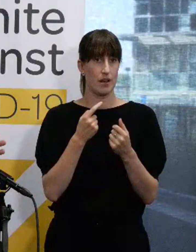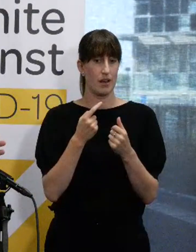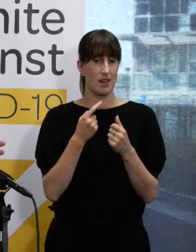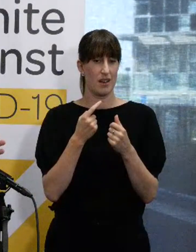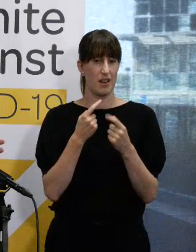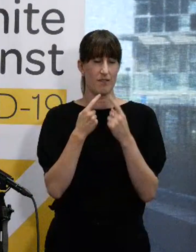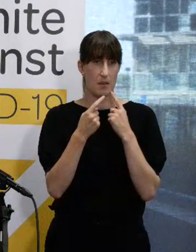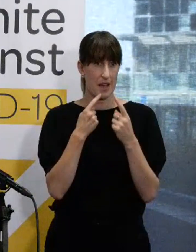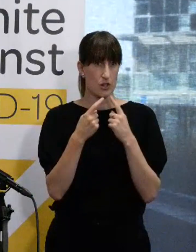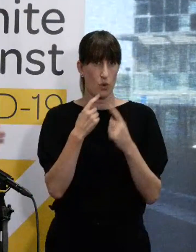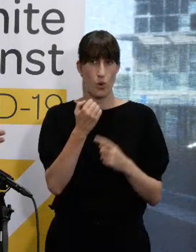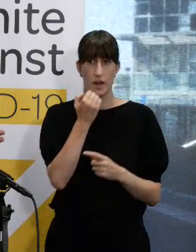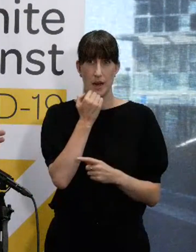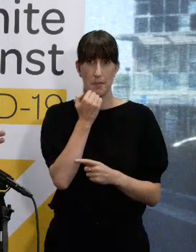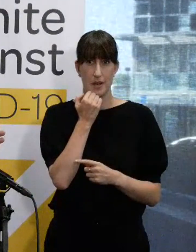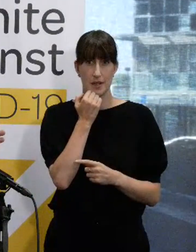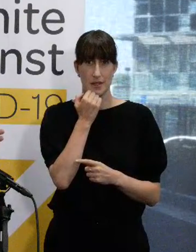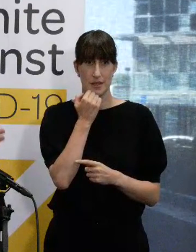from